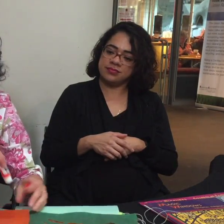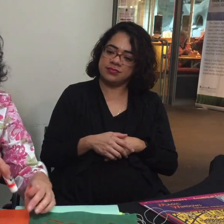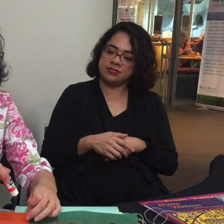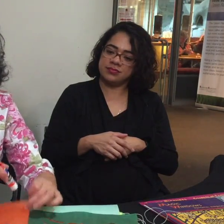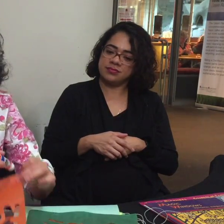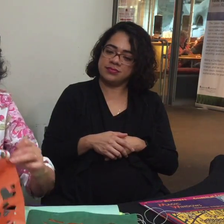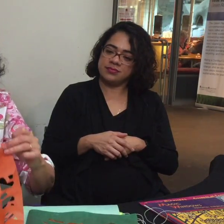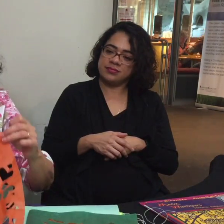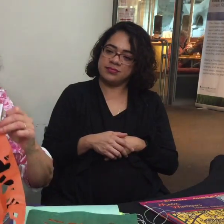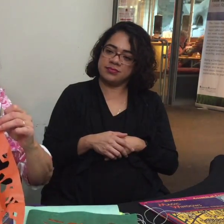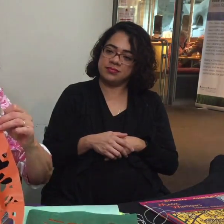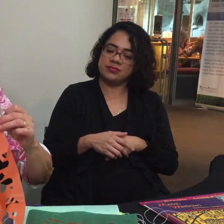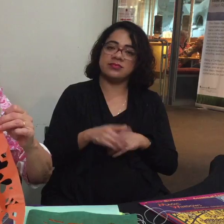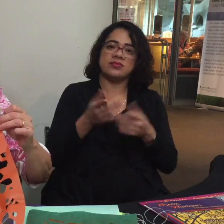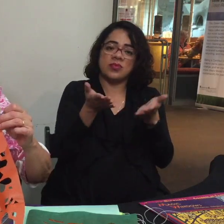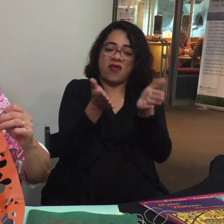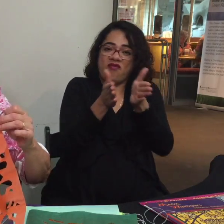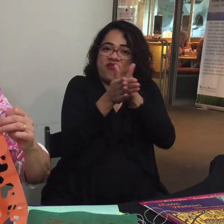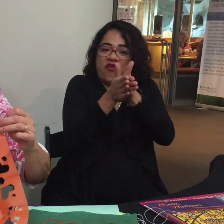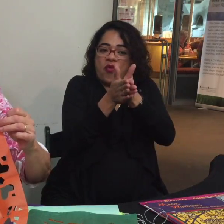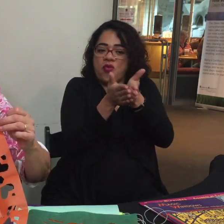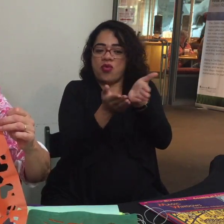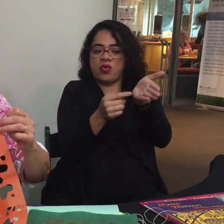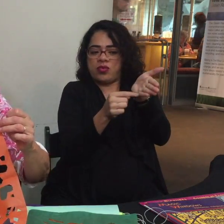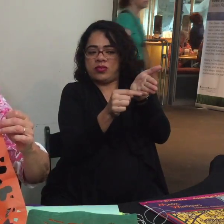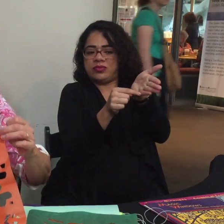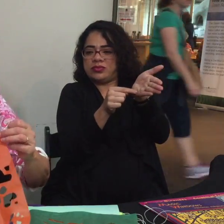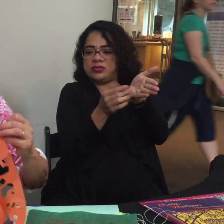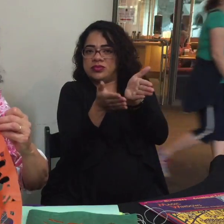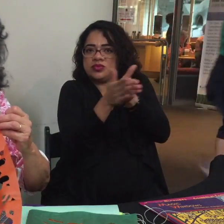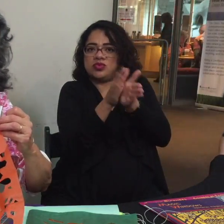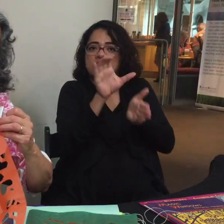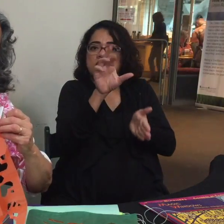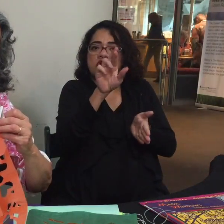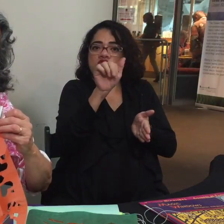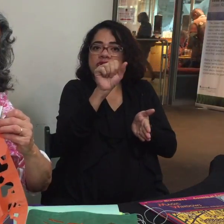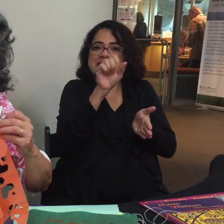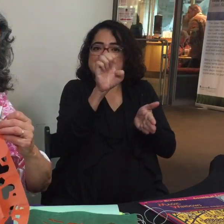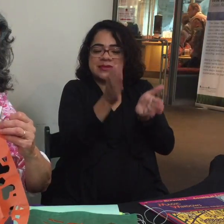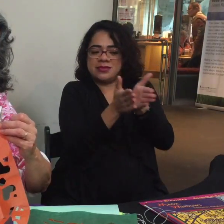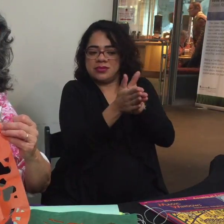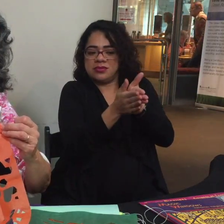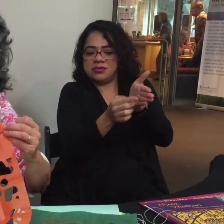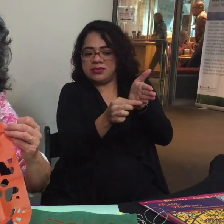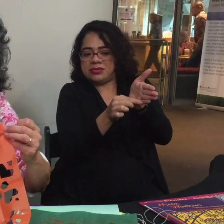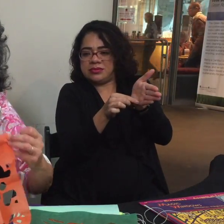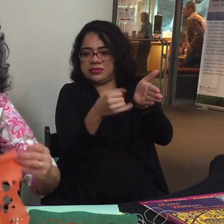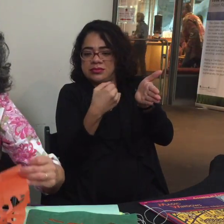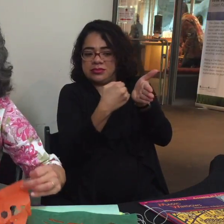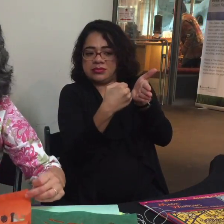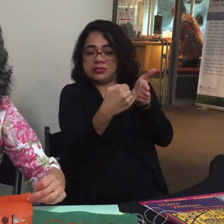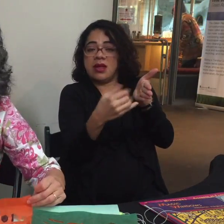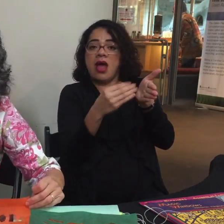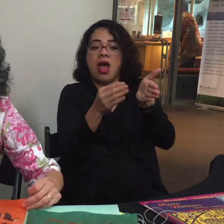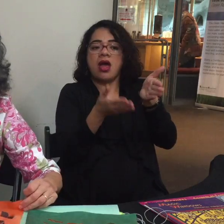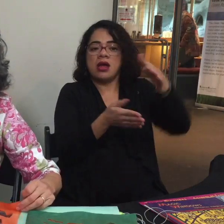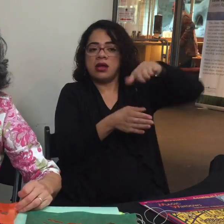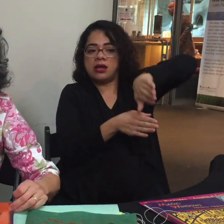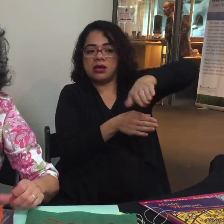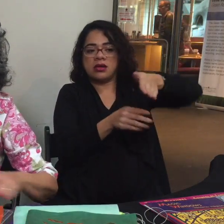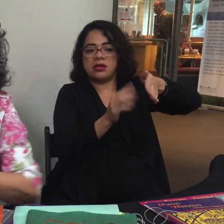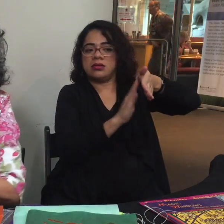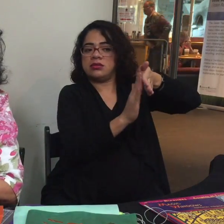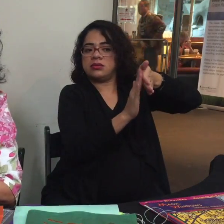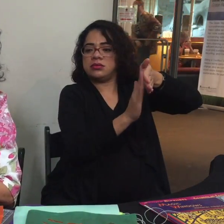glue right on the crease of the string fold, and then again on the flap. And then you lay